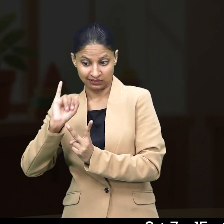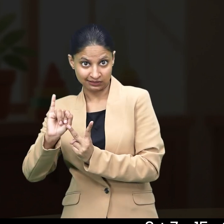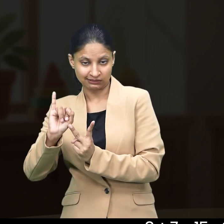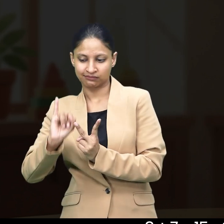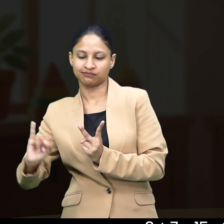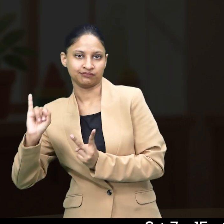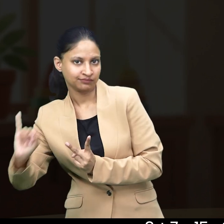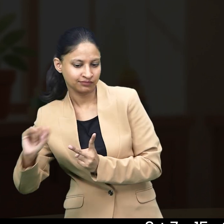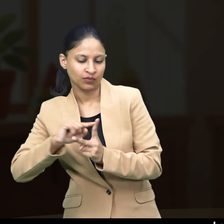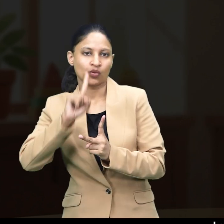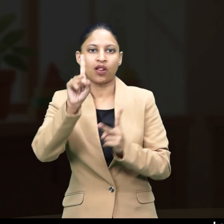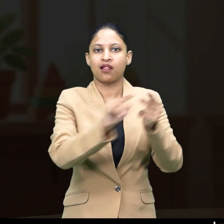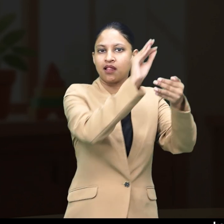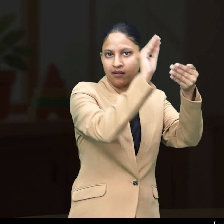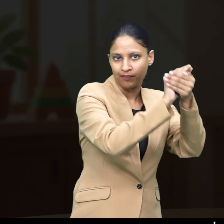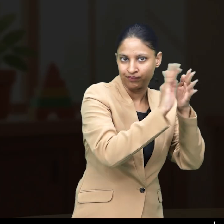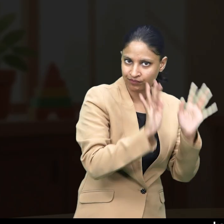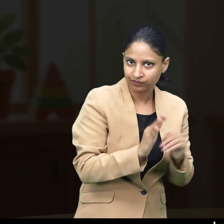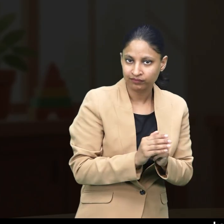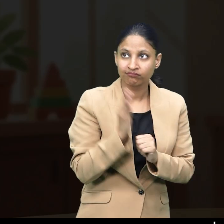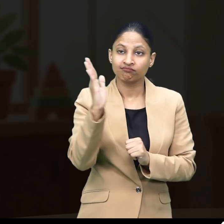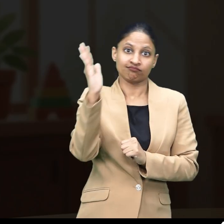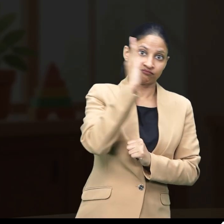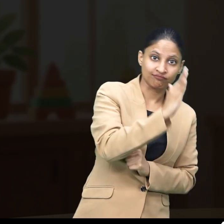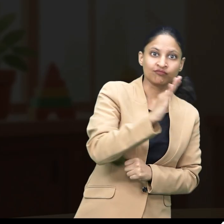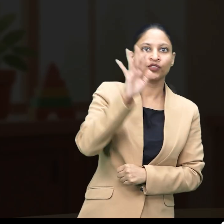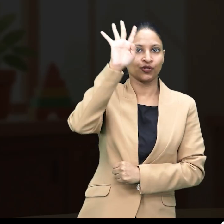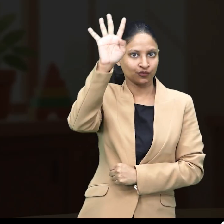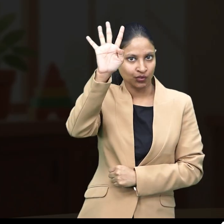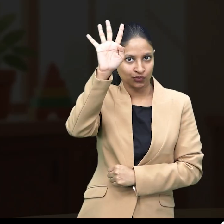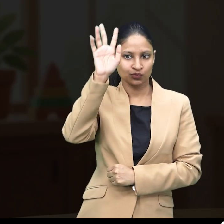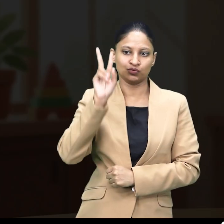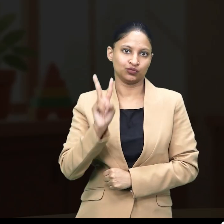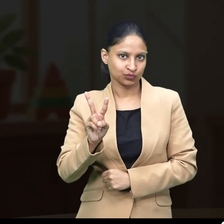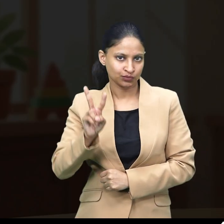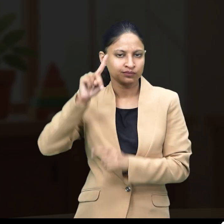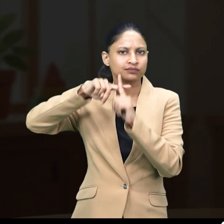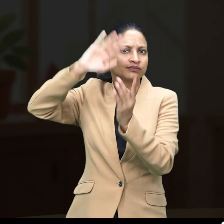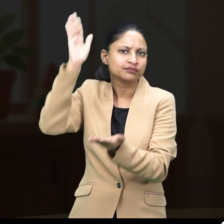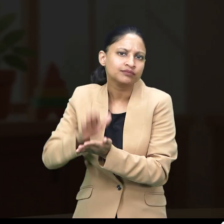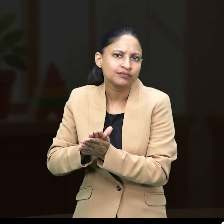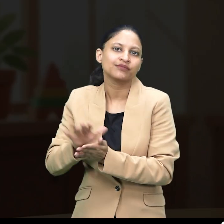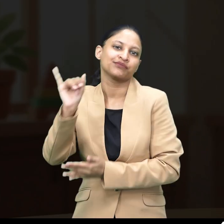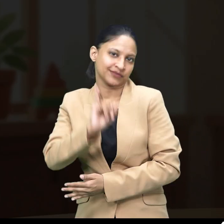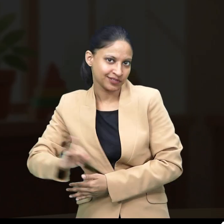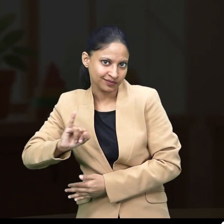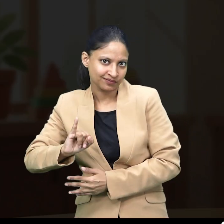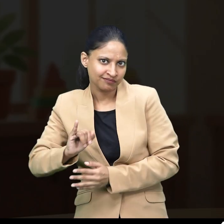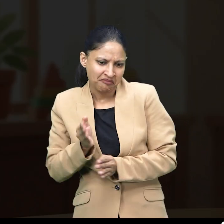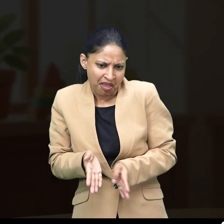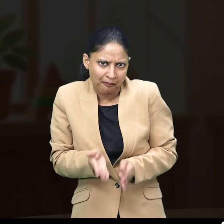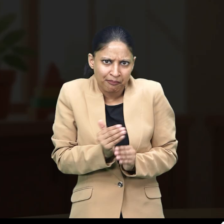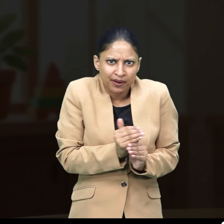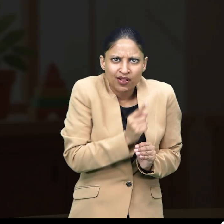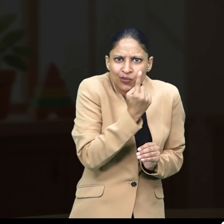1. In the hundreds place, 4 plus 2 equals to 6. Plus 1,